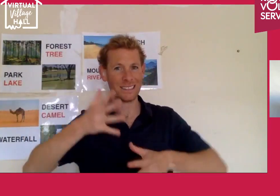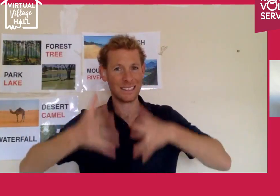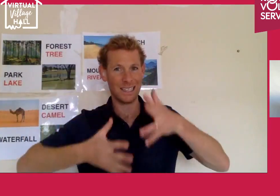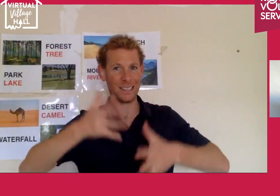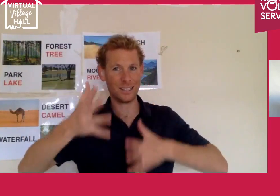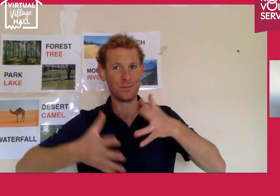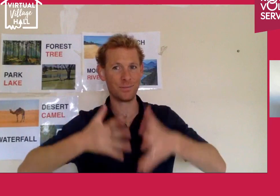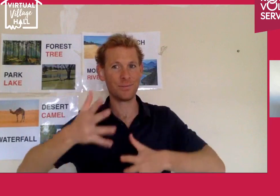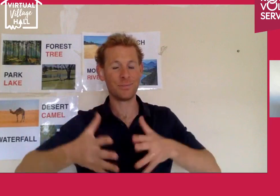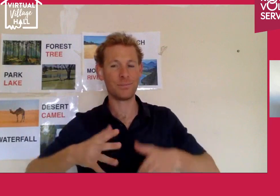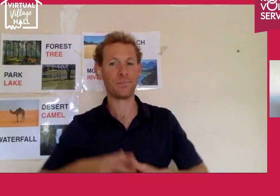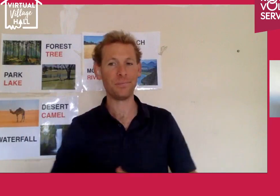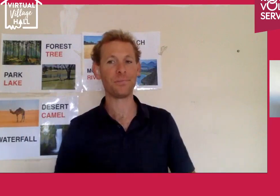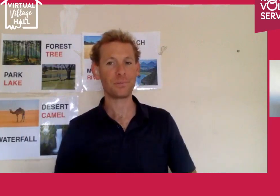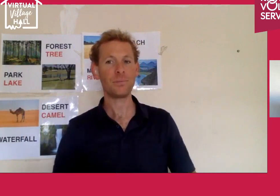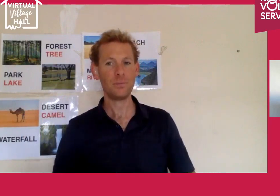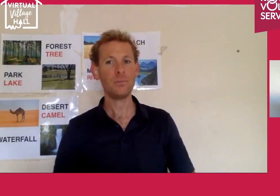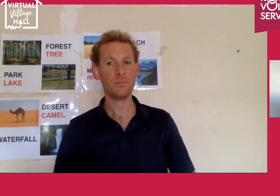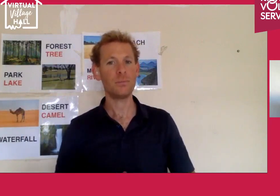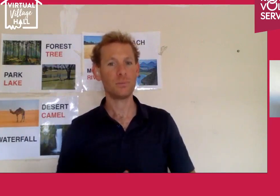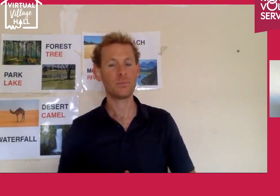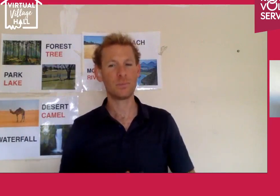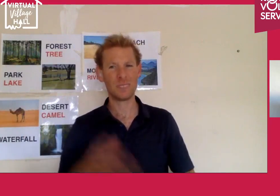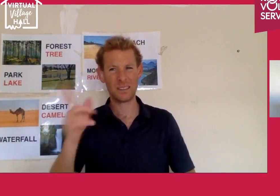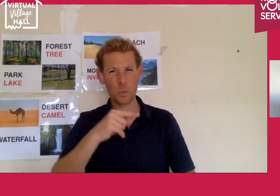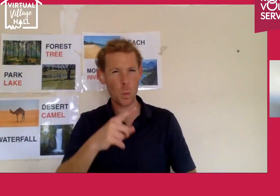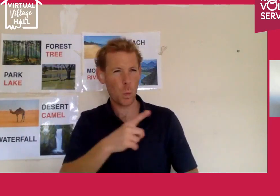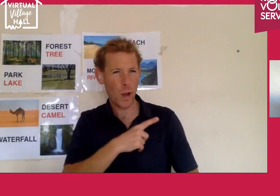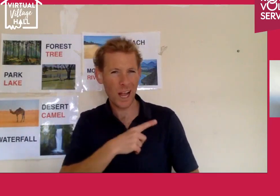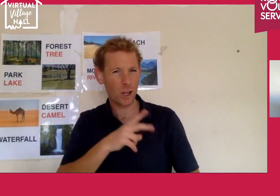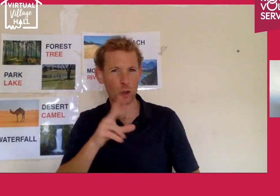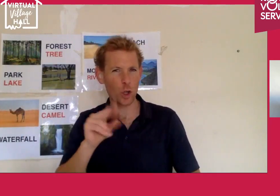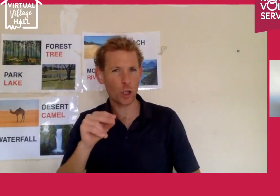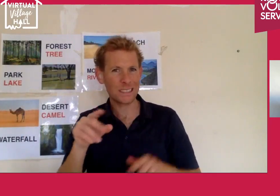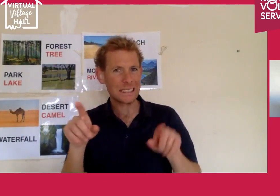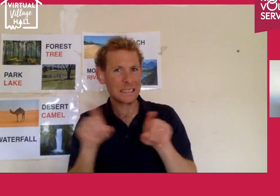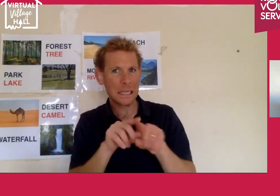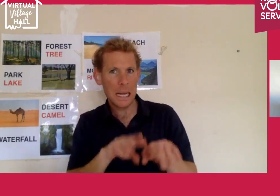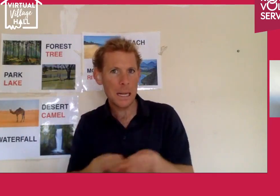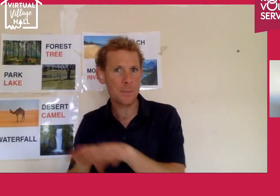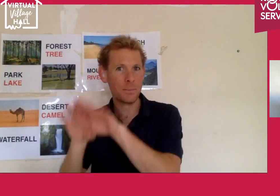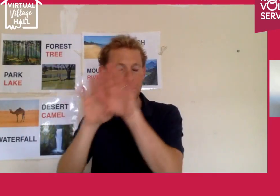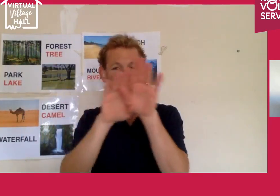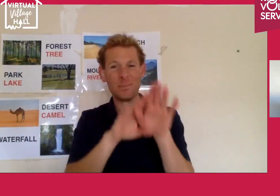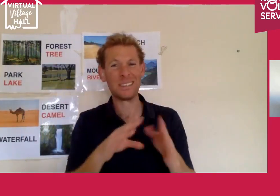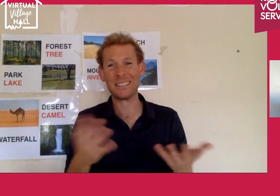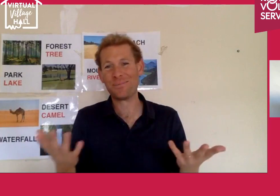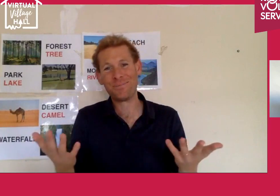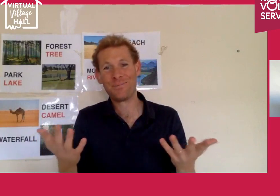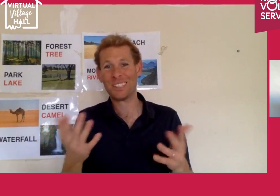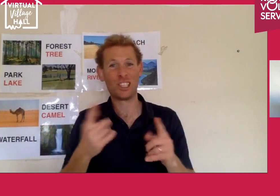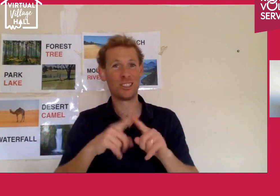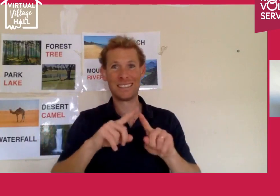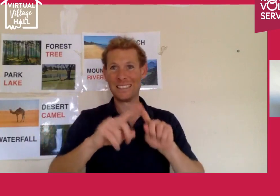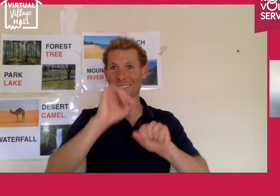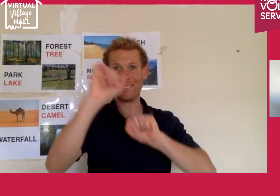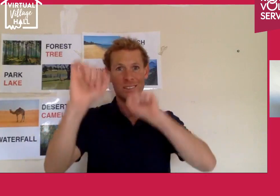regional differences in the way that we sign, in the same way that you have regional differences in the way that you speak. But and